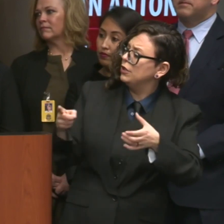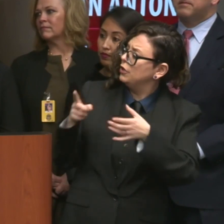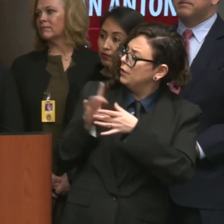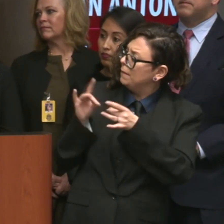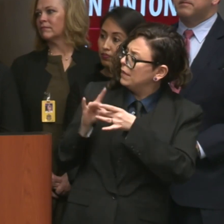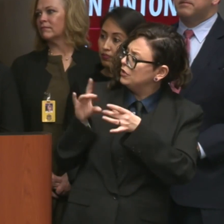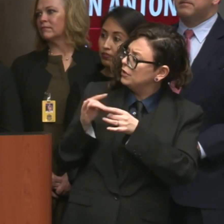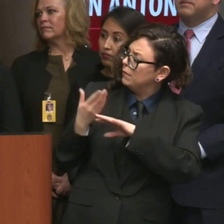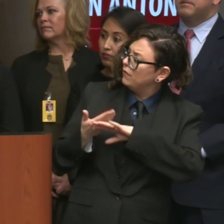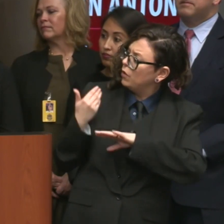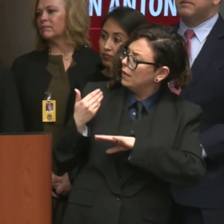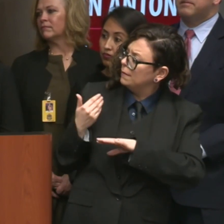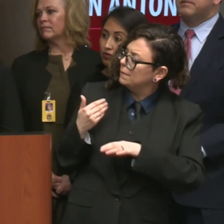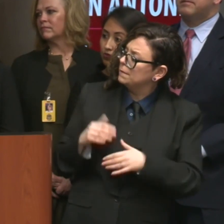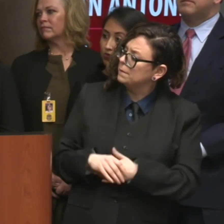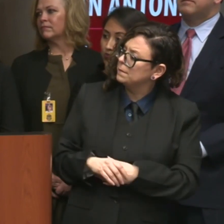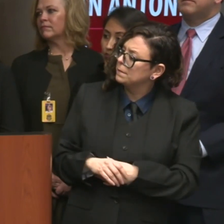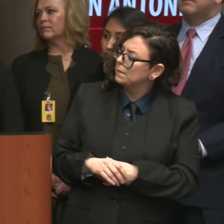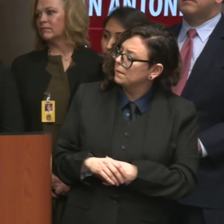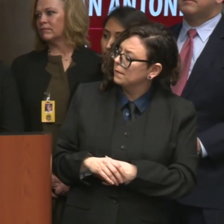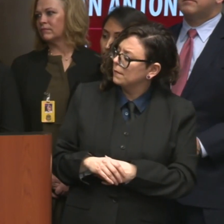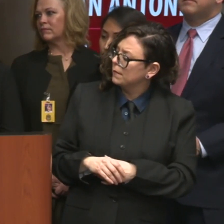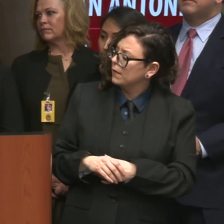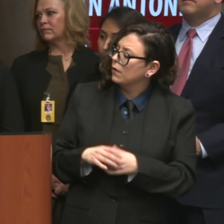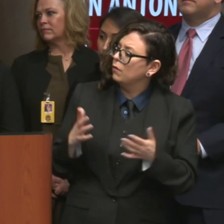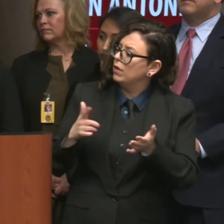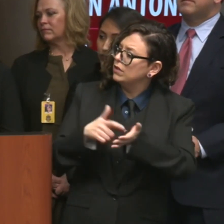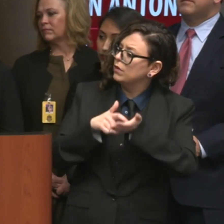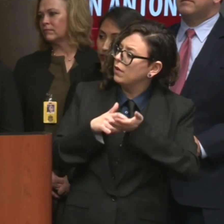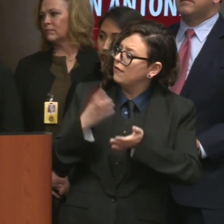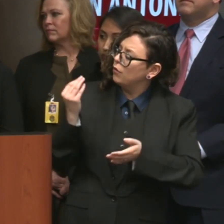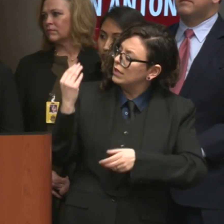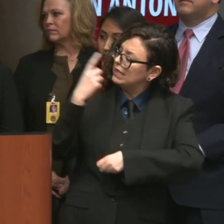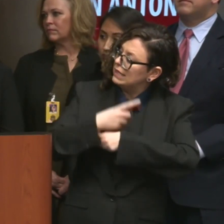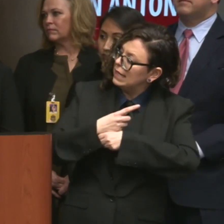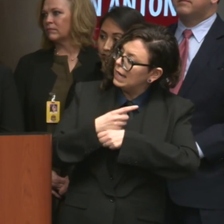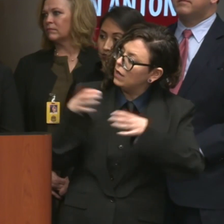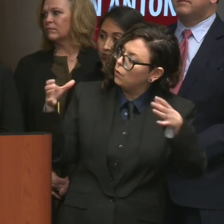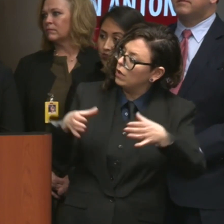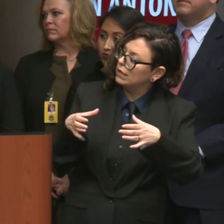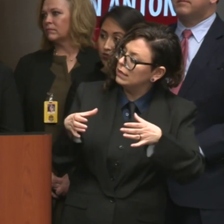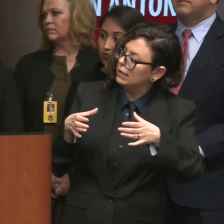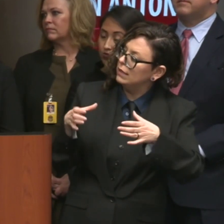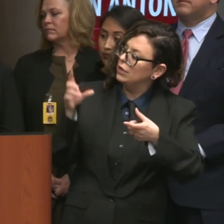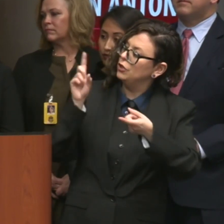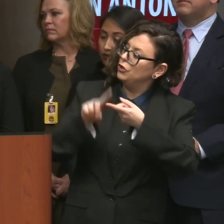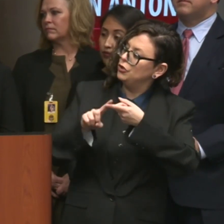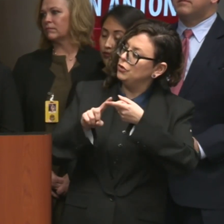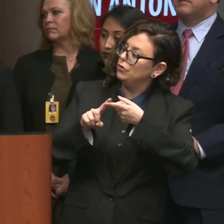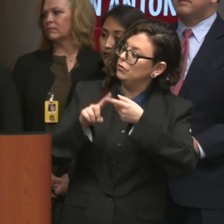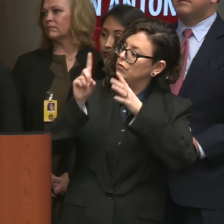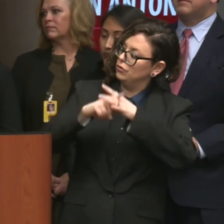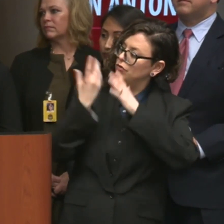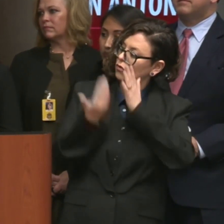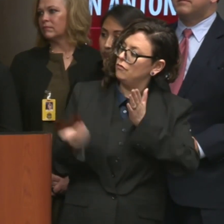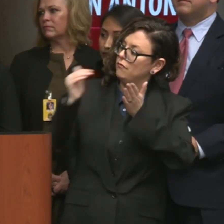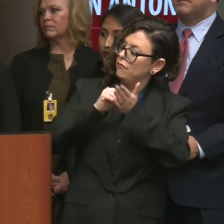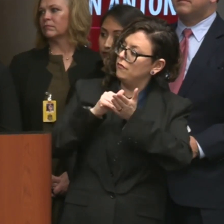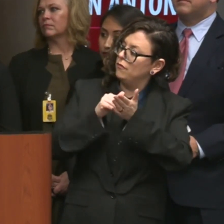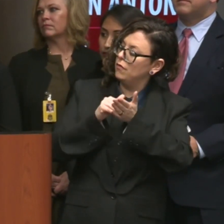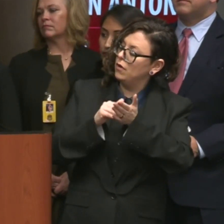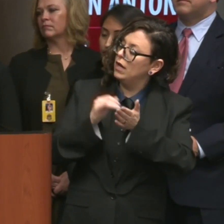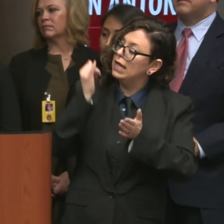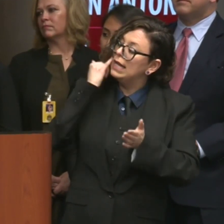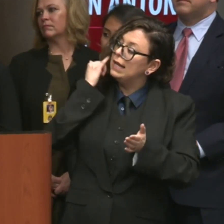earlier. What would it take for the 14-day quarantine to be reset? Because I know in some cases when some new